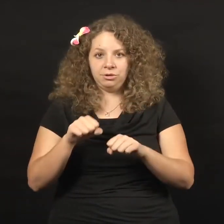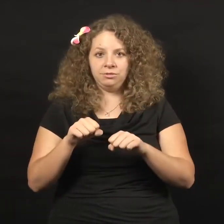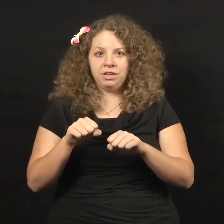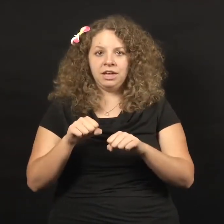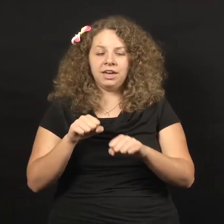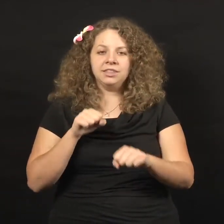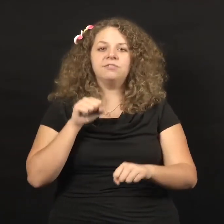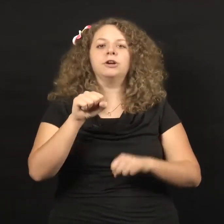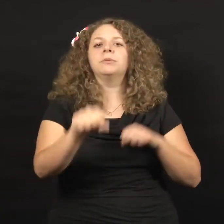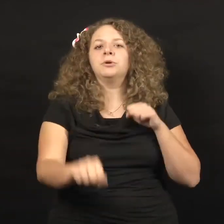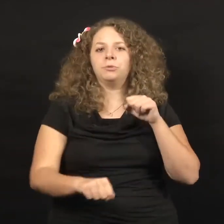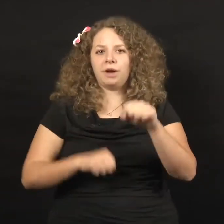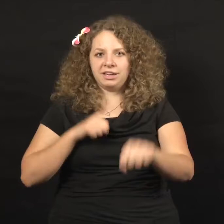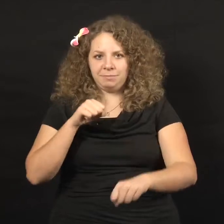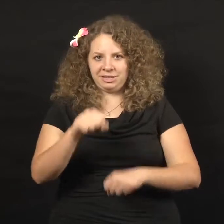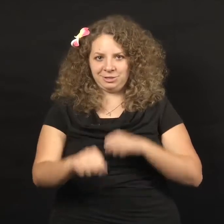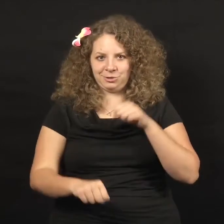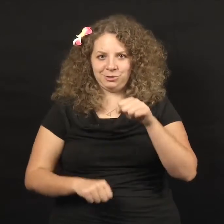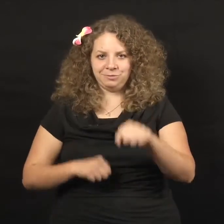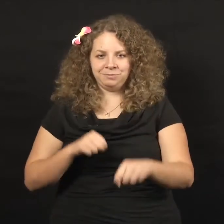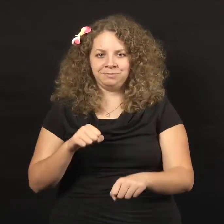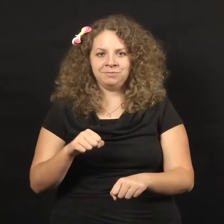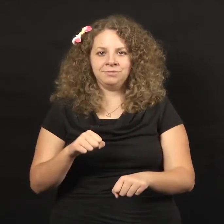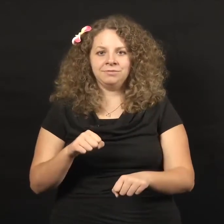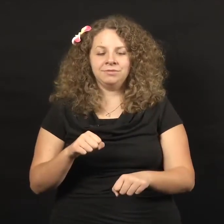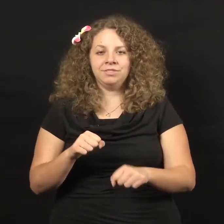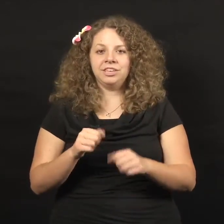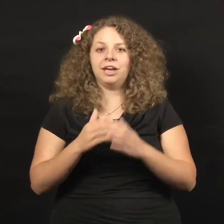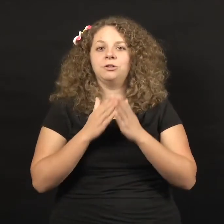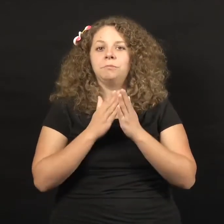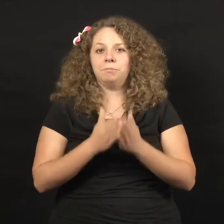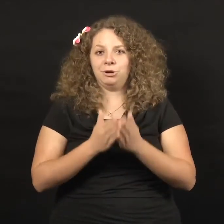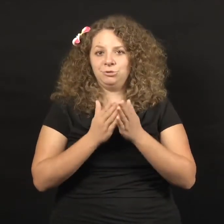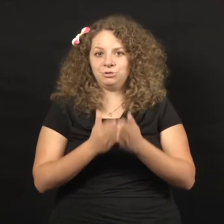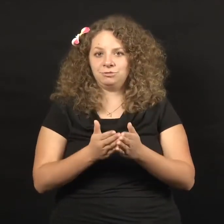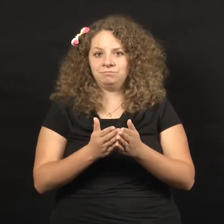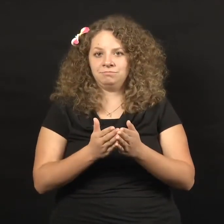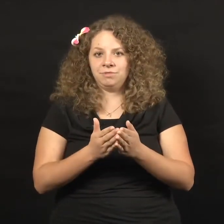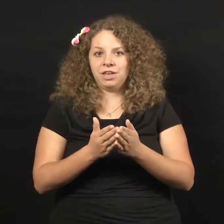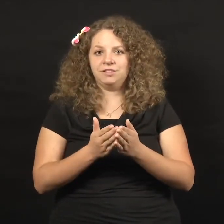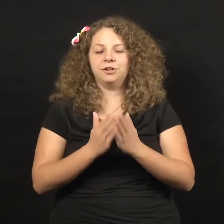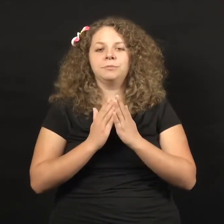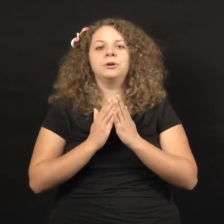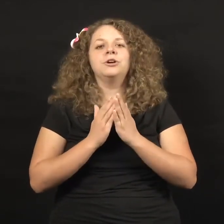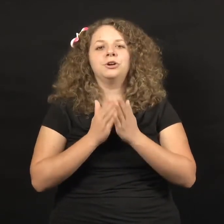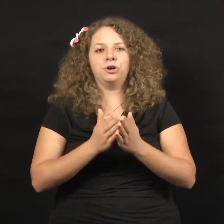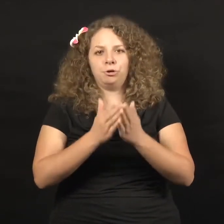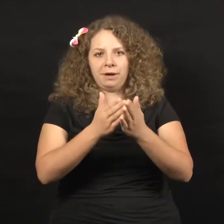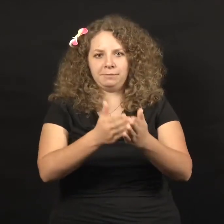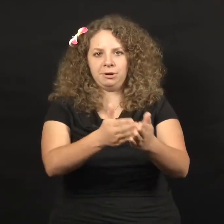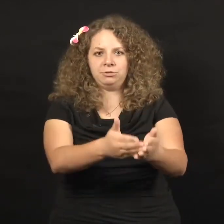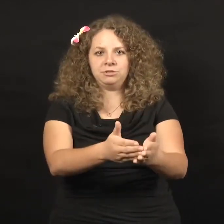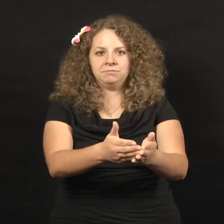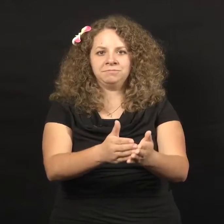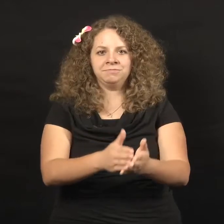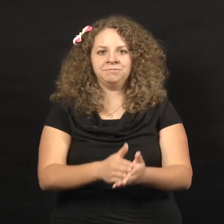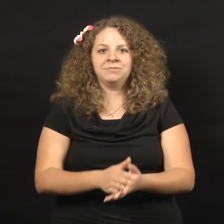bicycle and the verb ride bicycle. The noun boat and the verb go by boat.